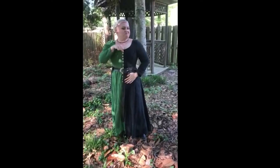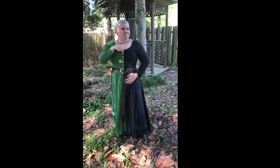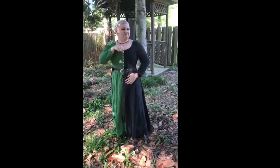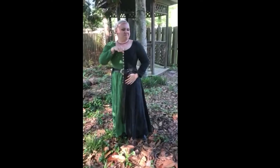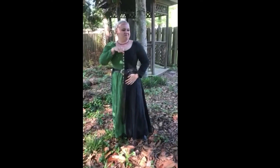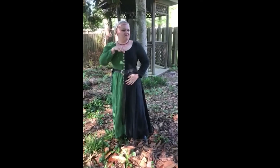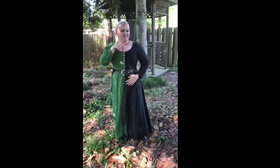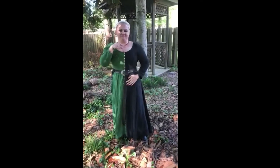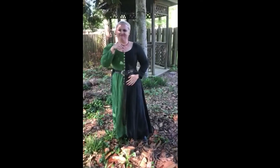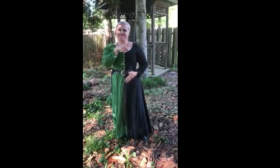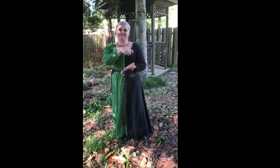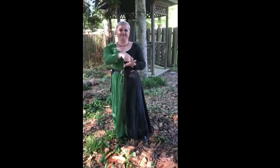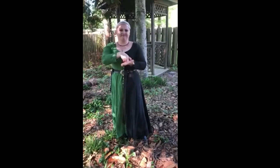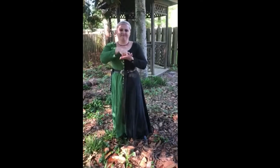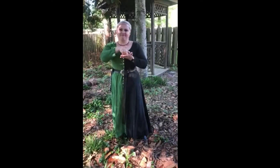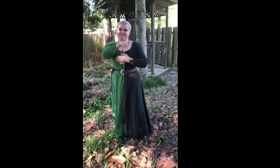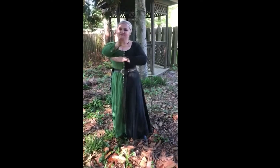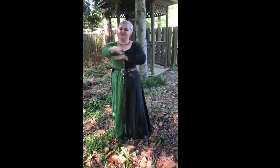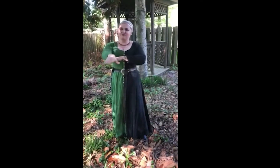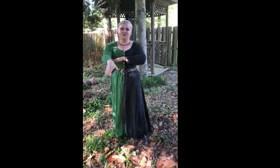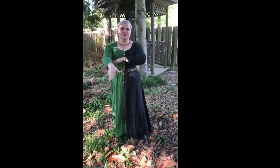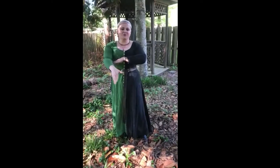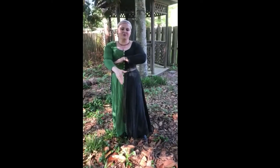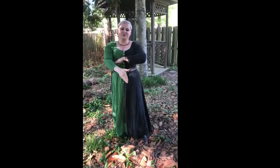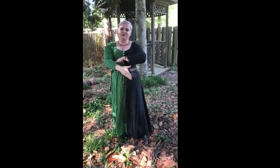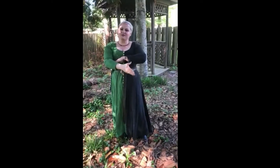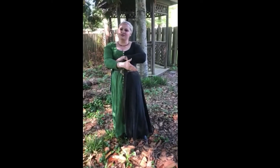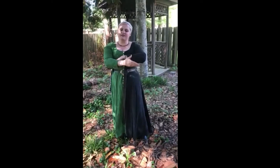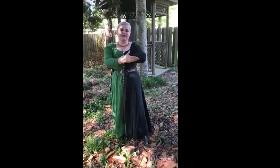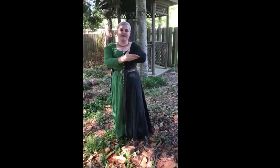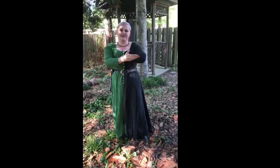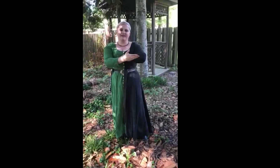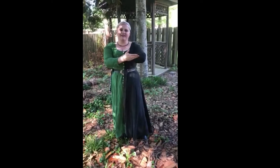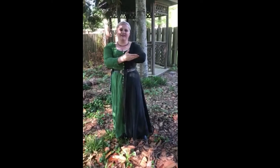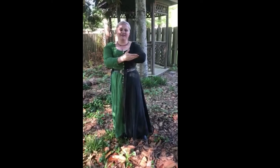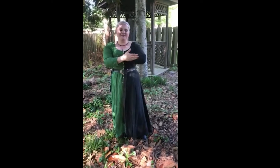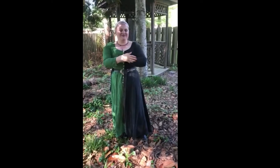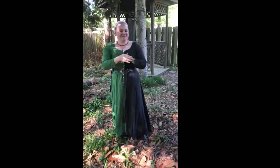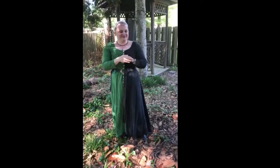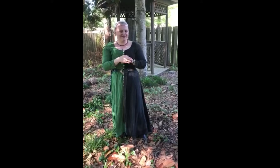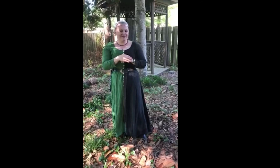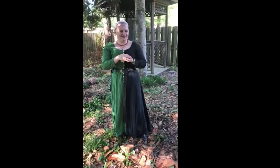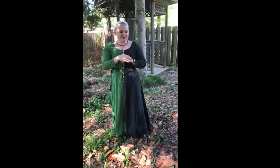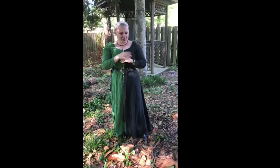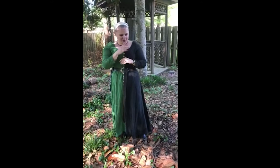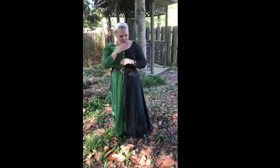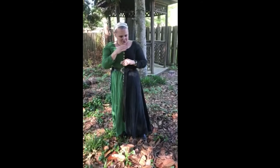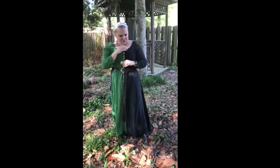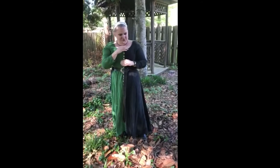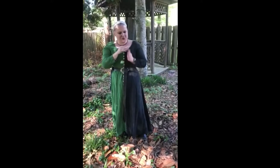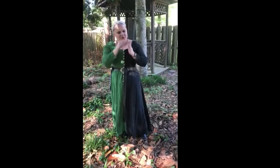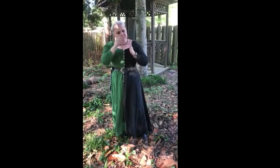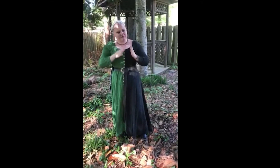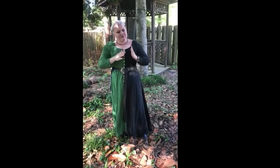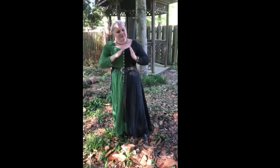with pride as he waits through the night. So, Squire, lay down